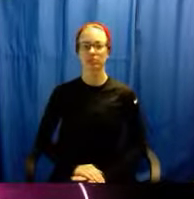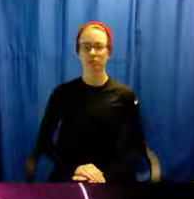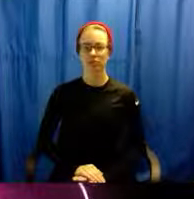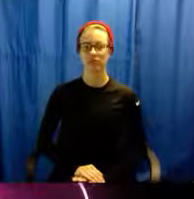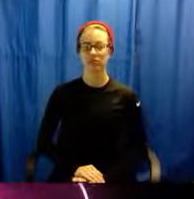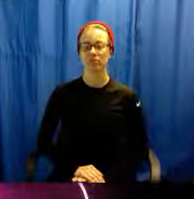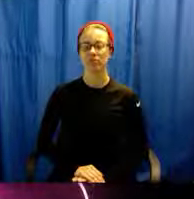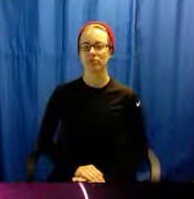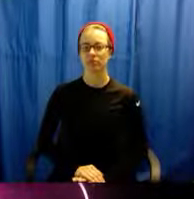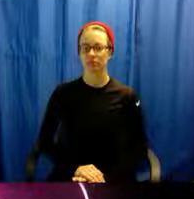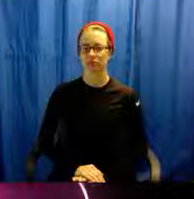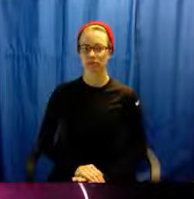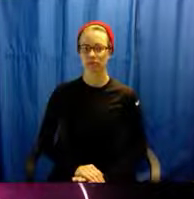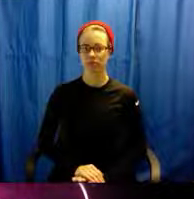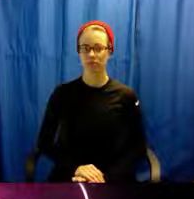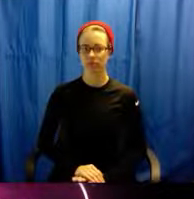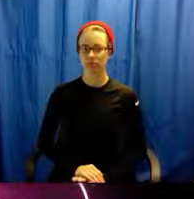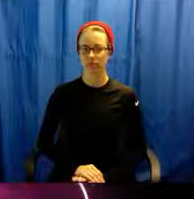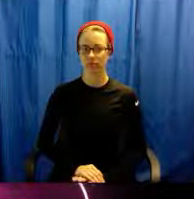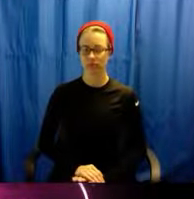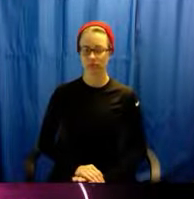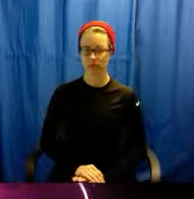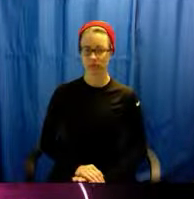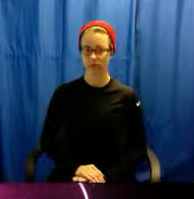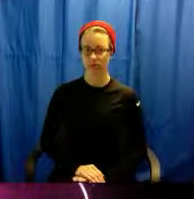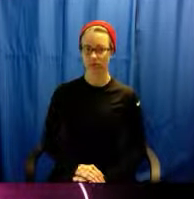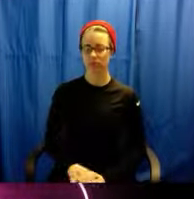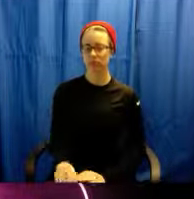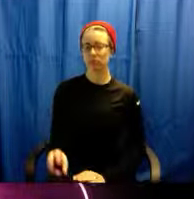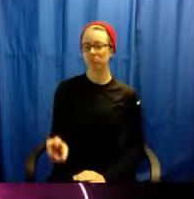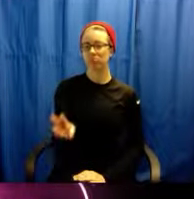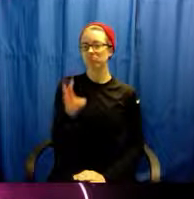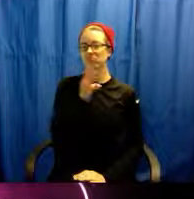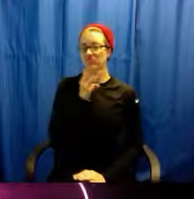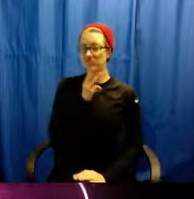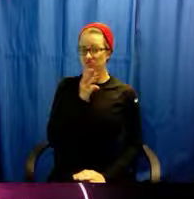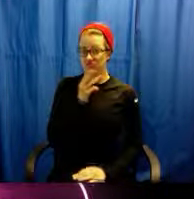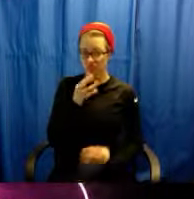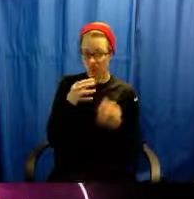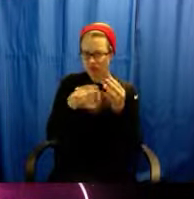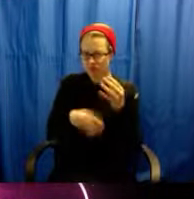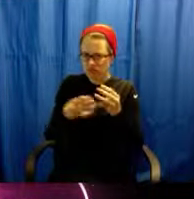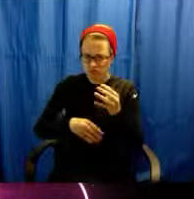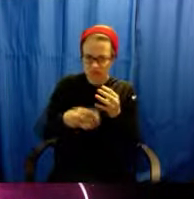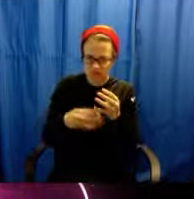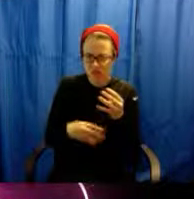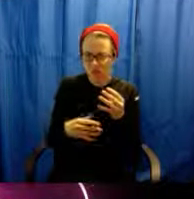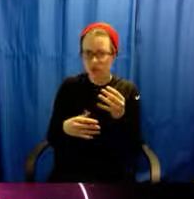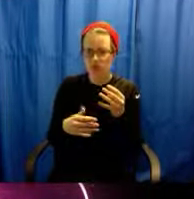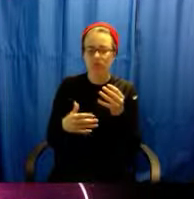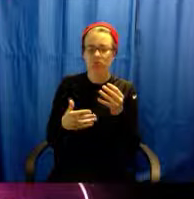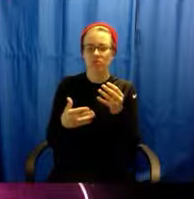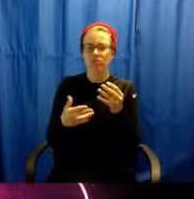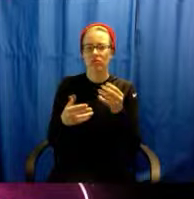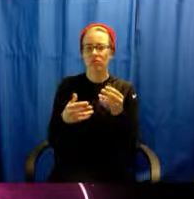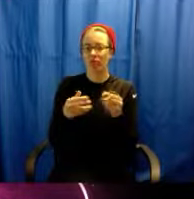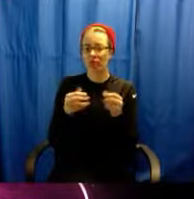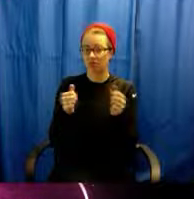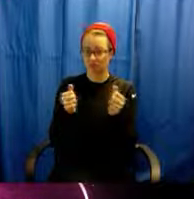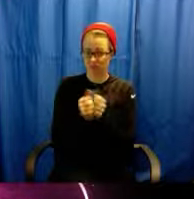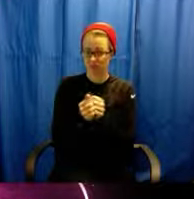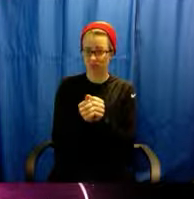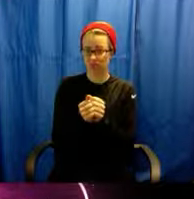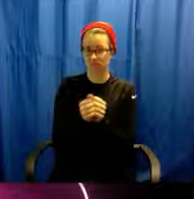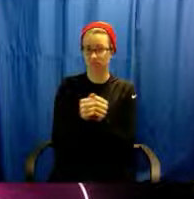Water flows with a higher pressure when you connect a tube to a pump set operating in your field or house. Also, the